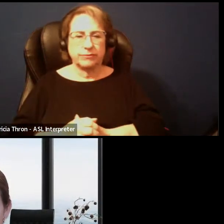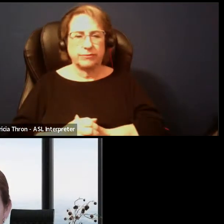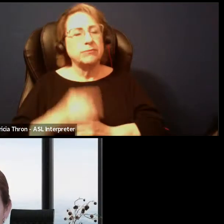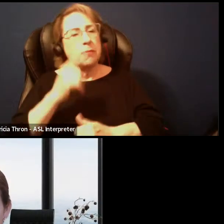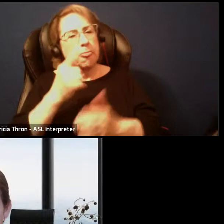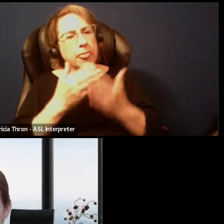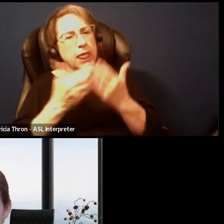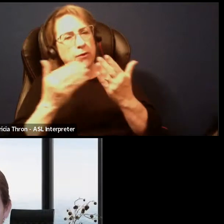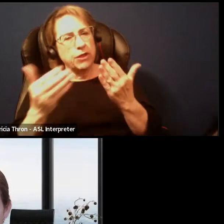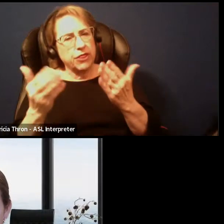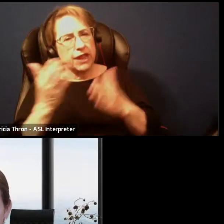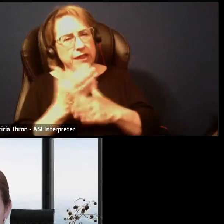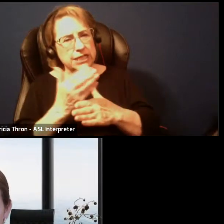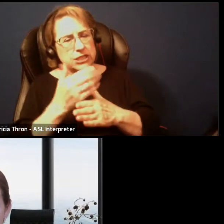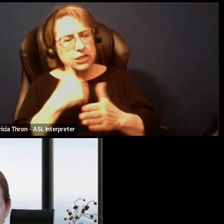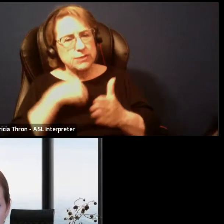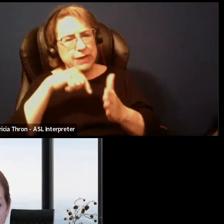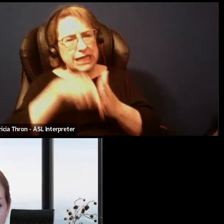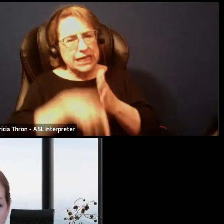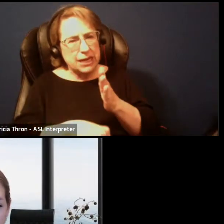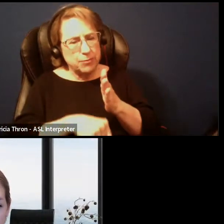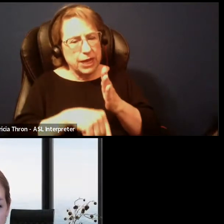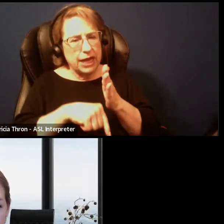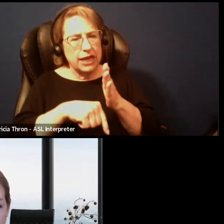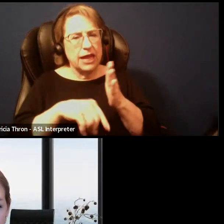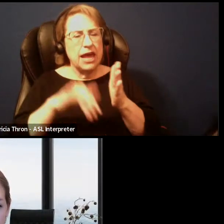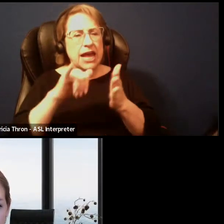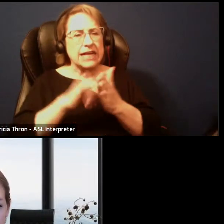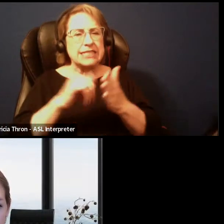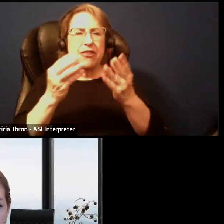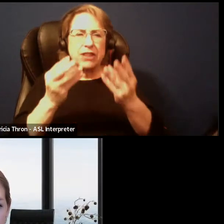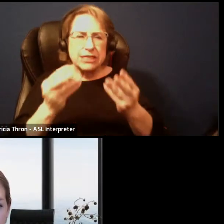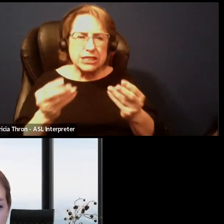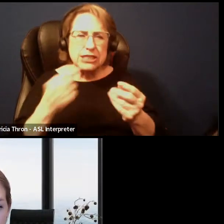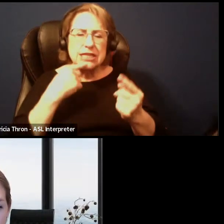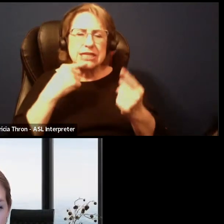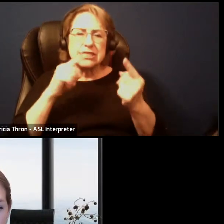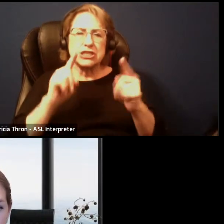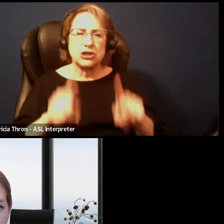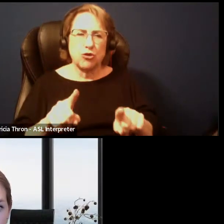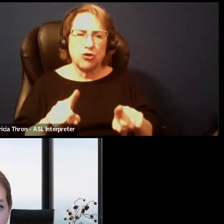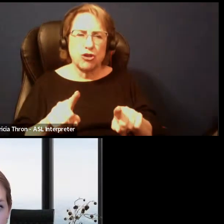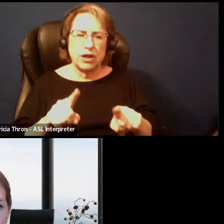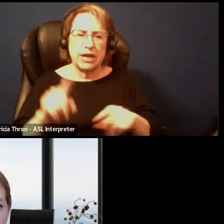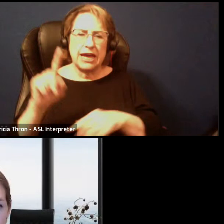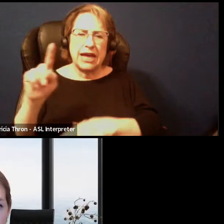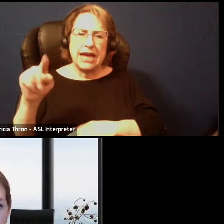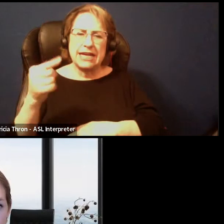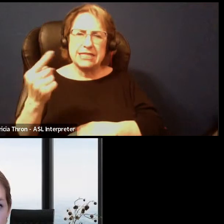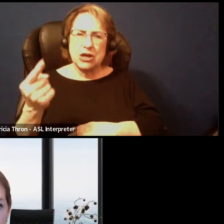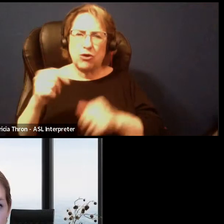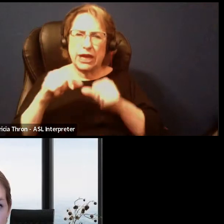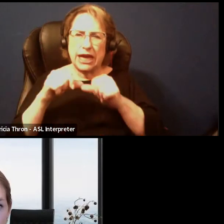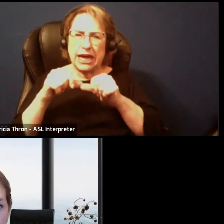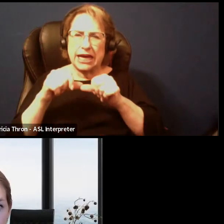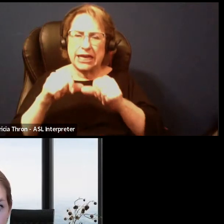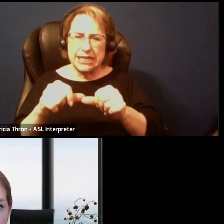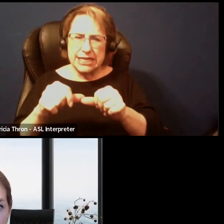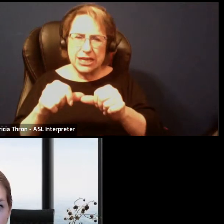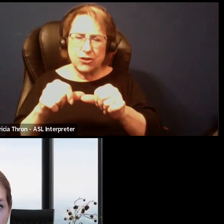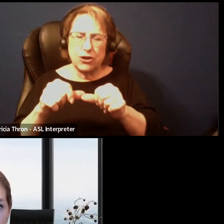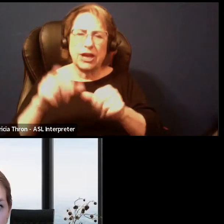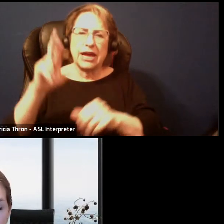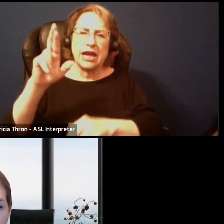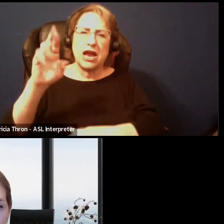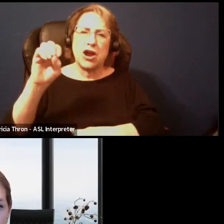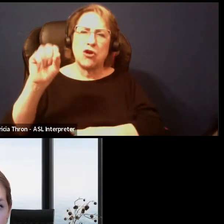it disturbs me deeply is the fact that the solution is only, I guess, a continuing resolution through November